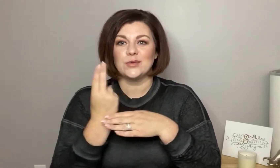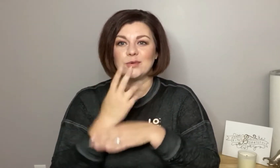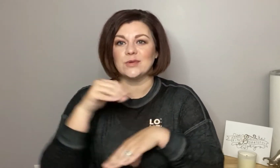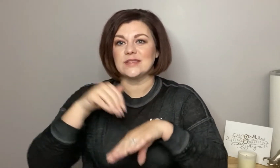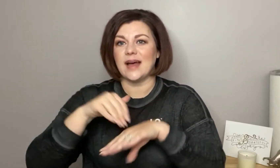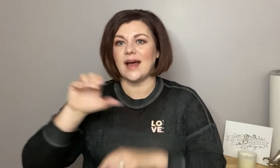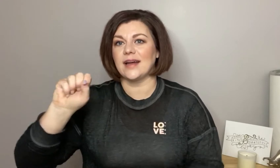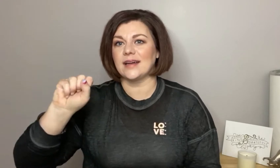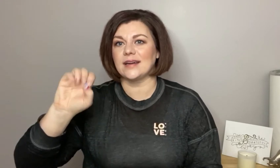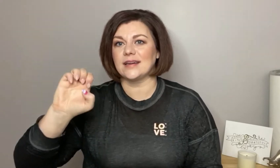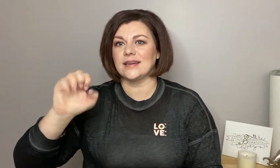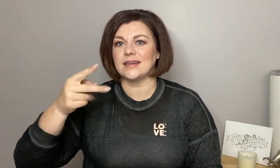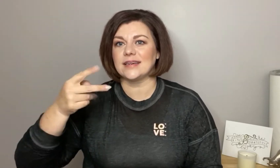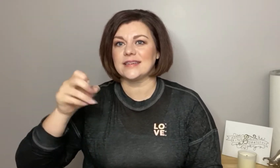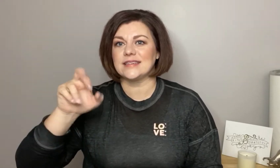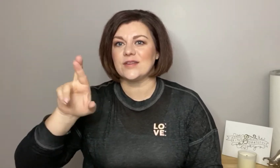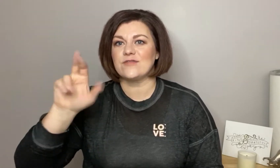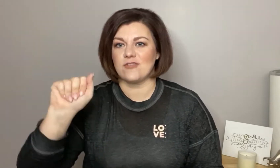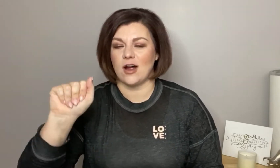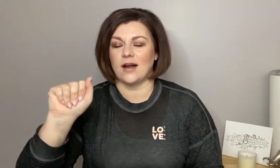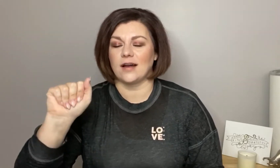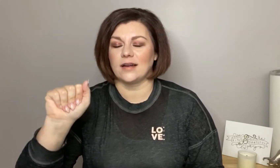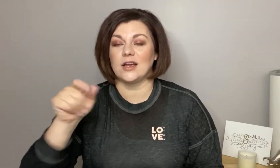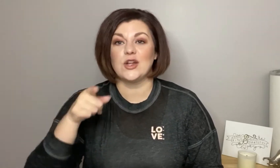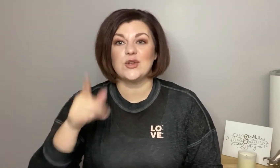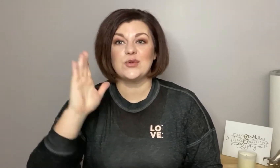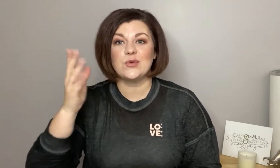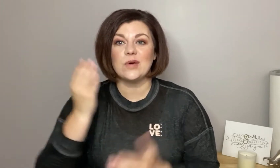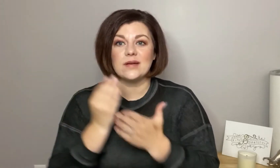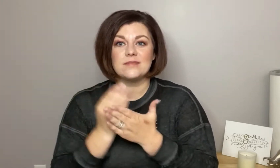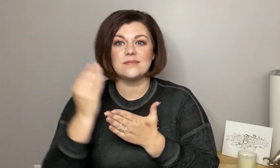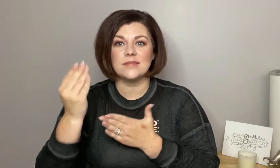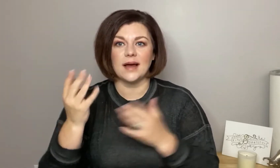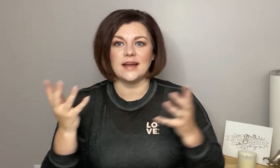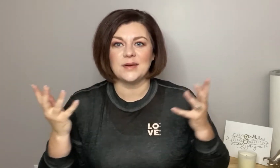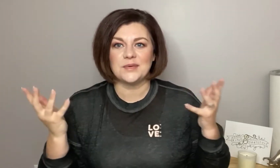$1,000 that you can spend at Sephora, what would you buy?